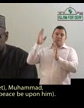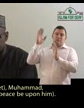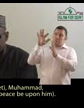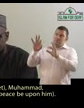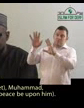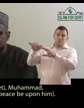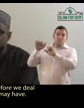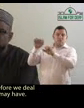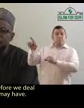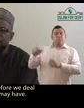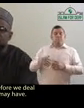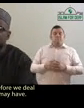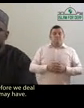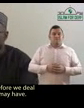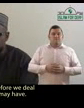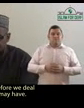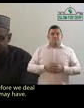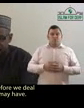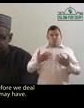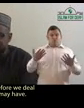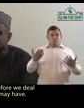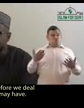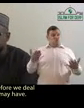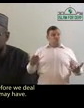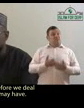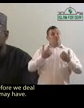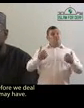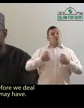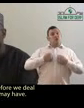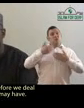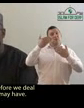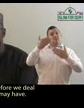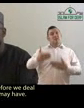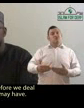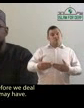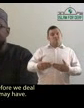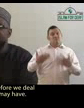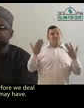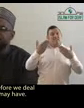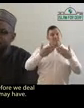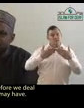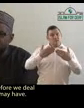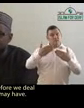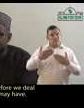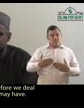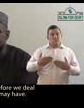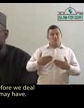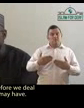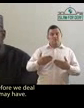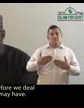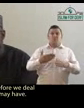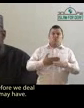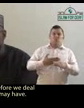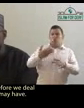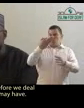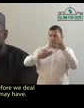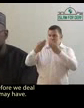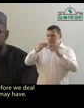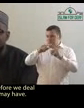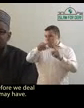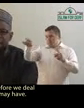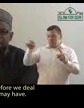wasallam. To close out today's session before we deal with any questions